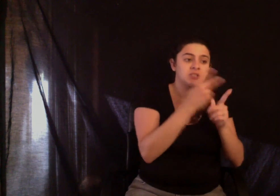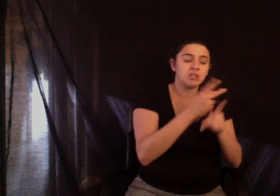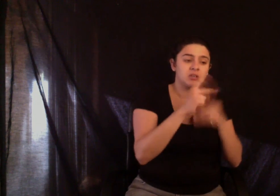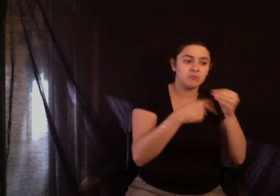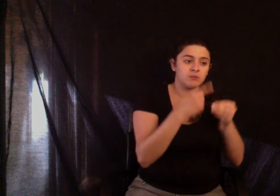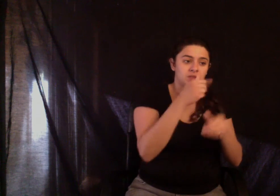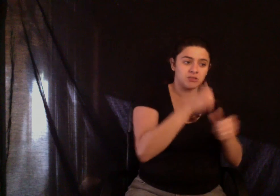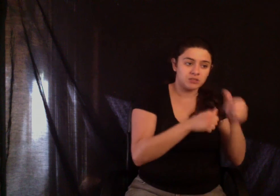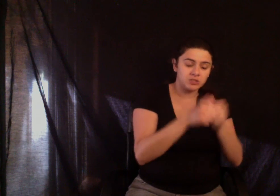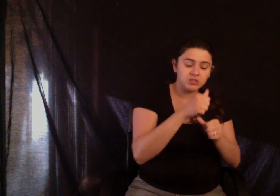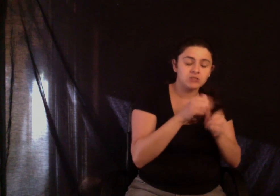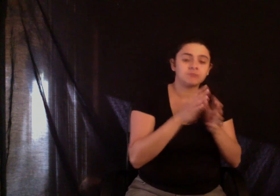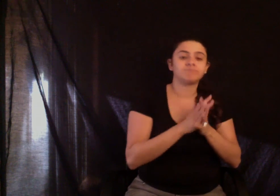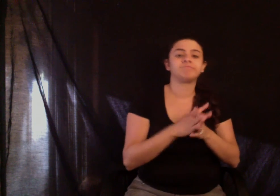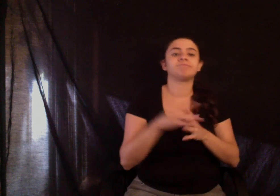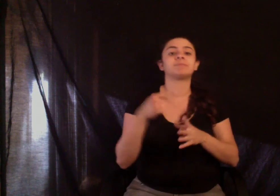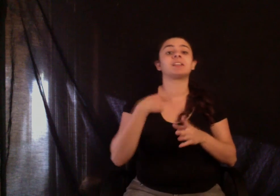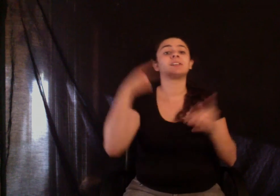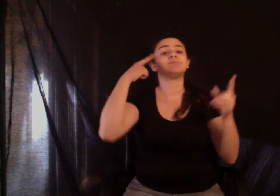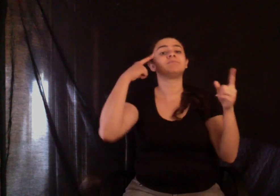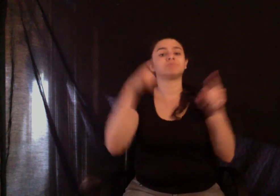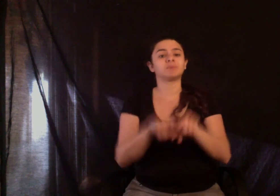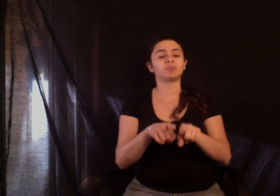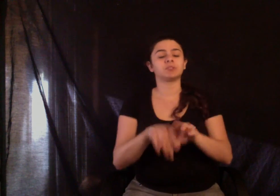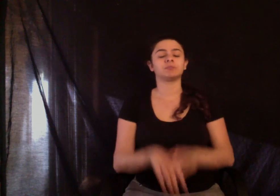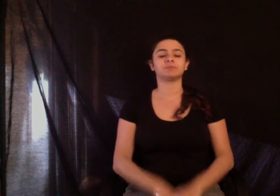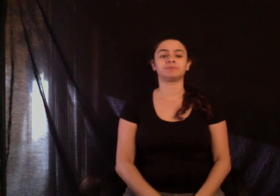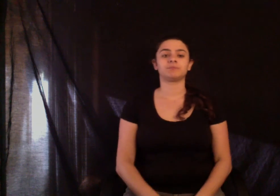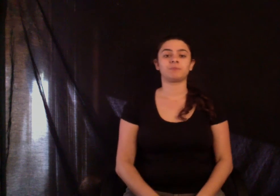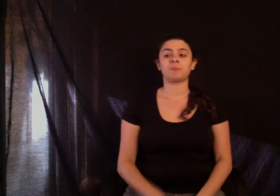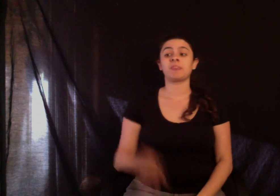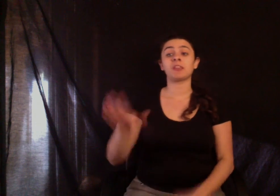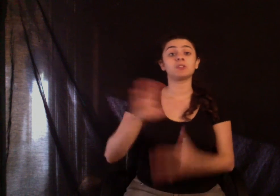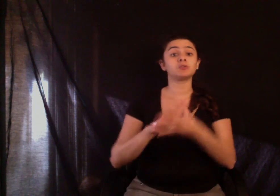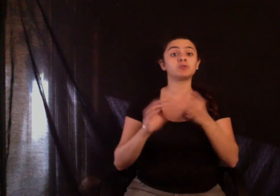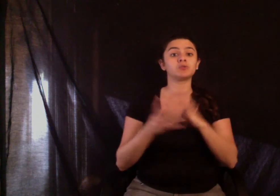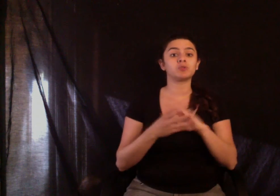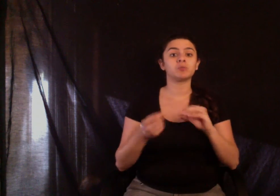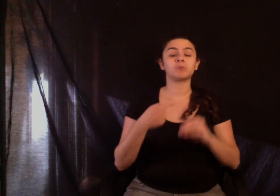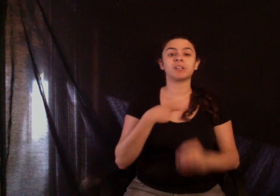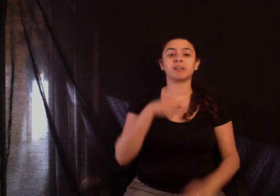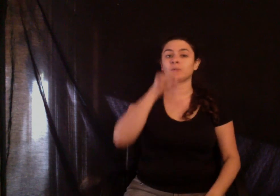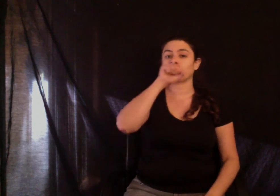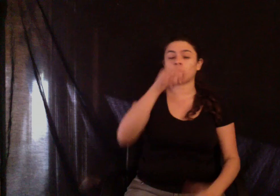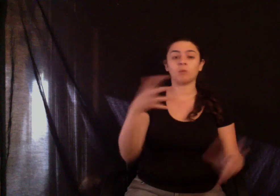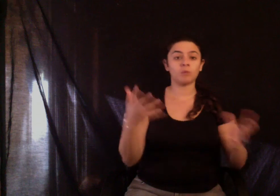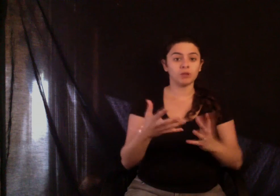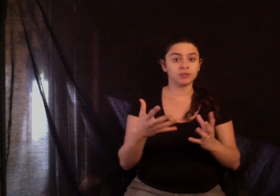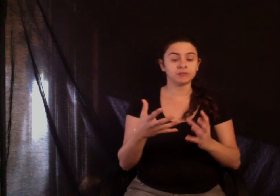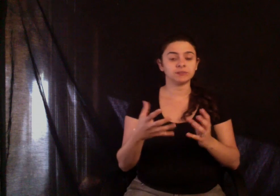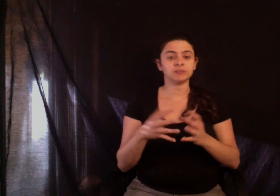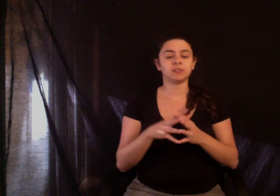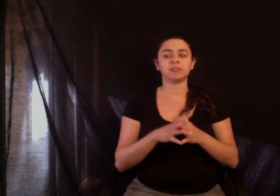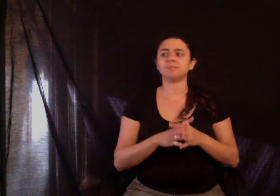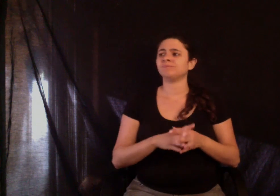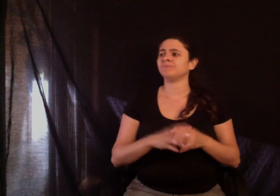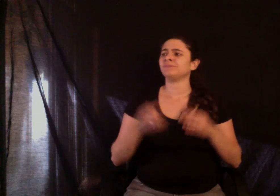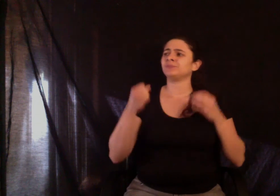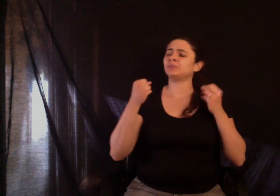agree more. What I love about Alexander's story is that he had so many different, unique experiences and utilized each